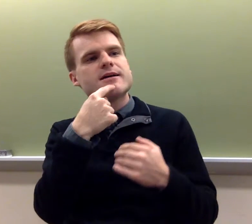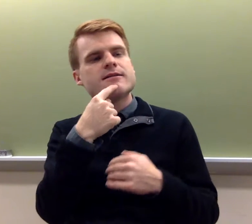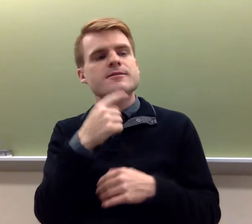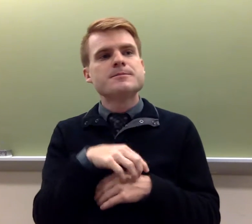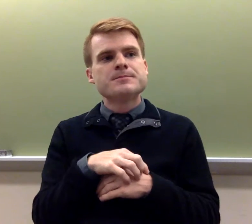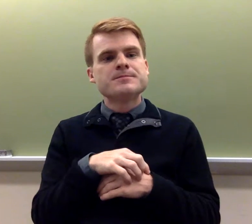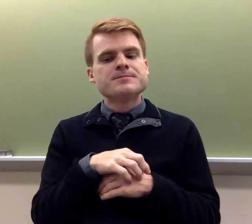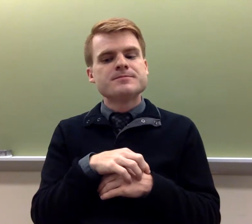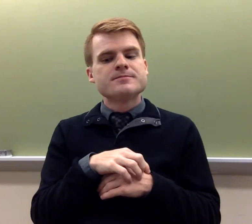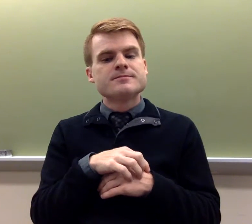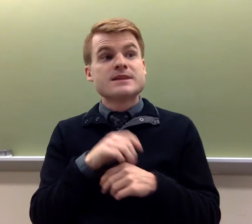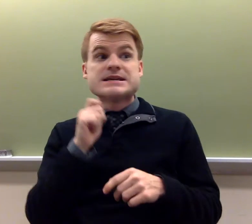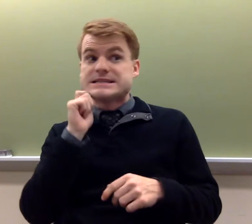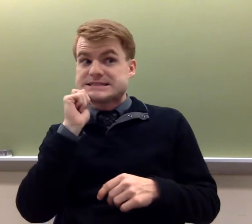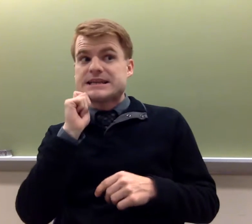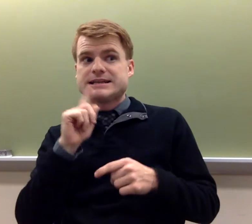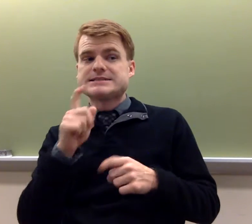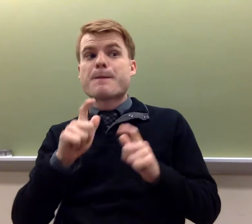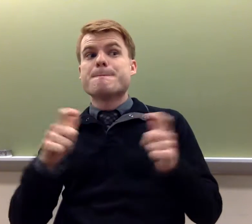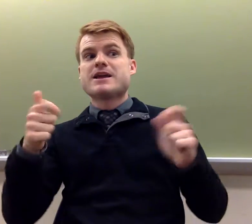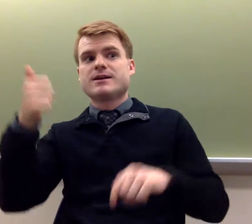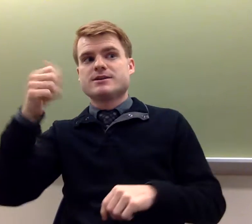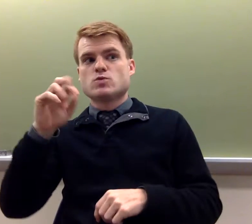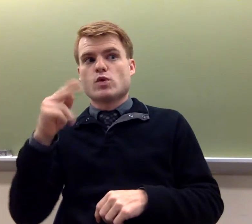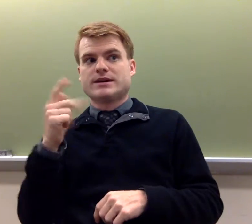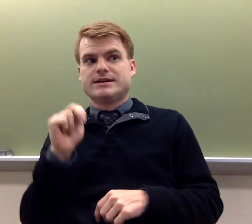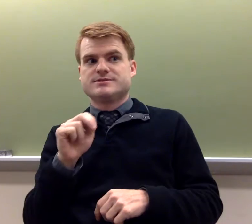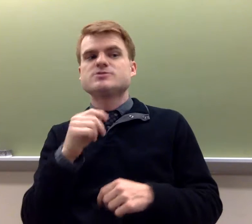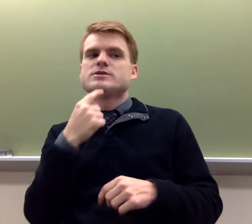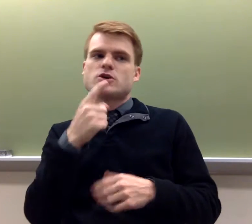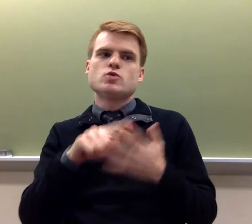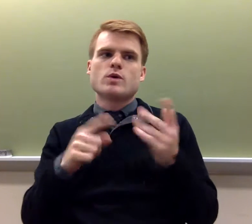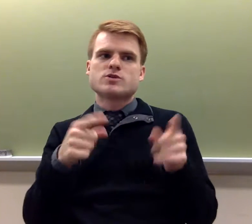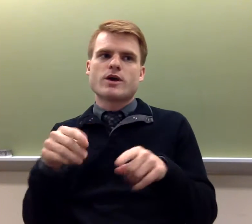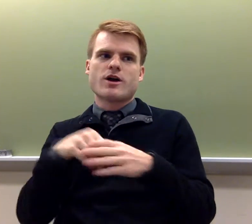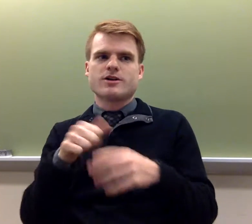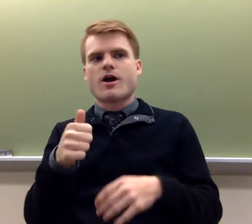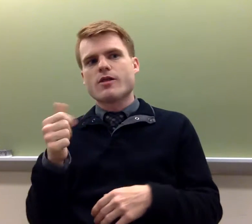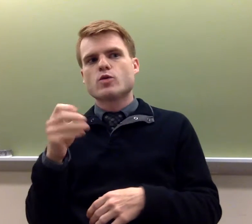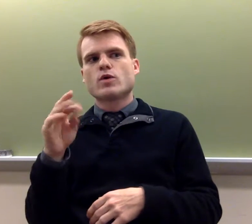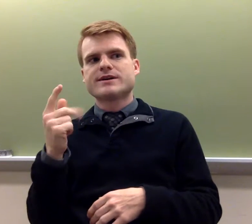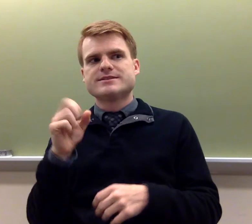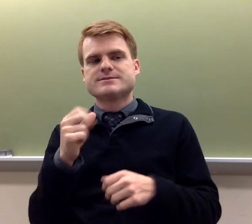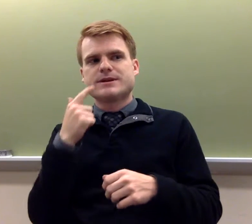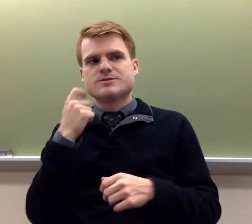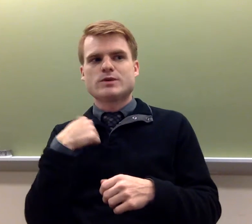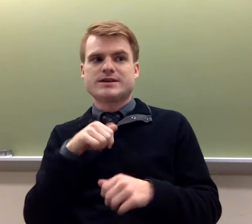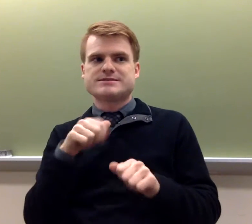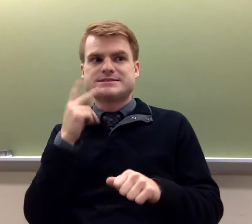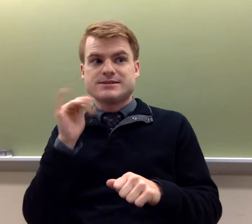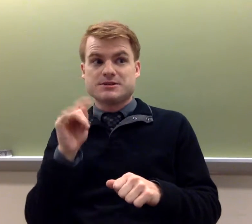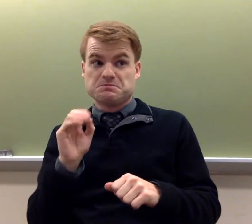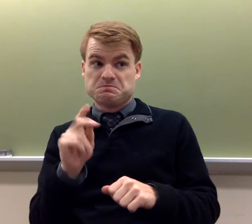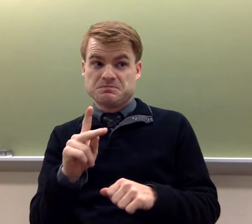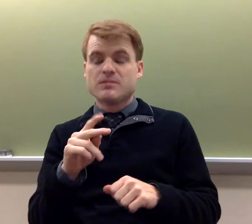Skin is the biggest organ we got, so it tells you what's going on in all those other organs because we can see it, okay? The liver.